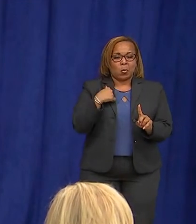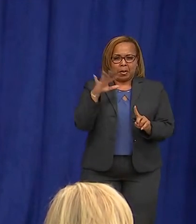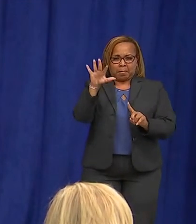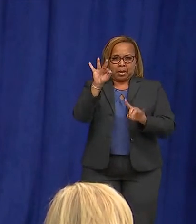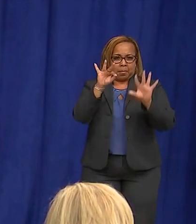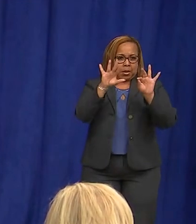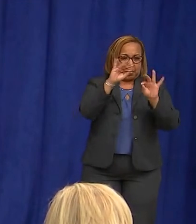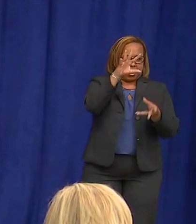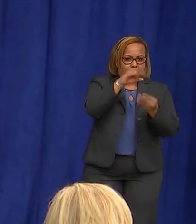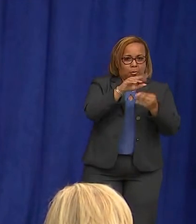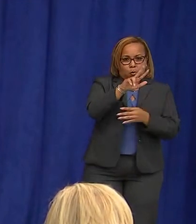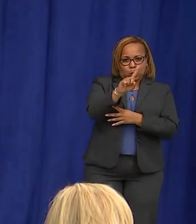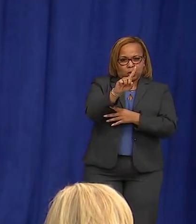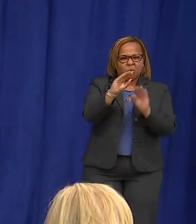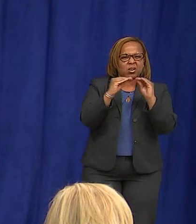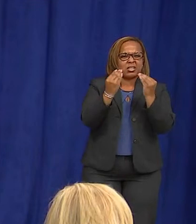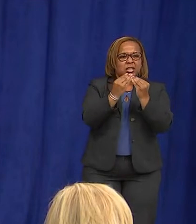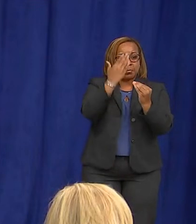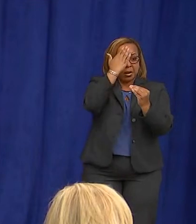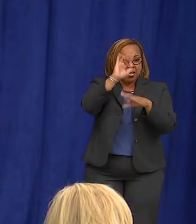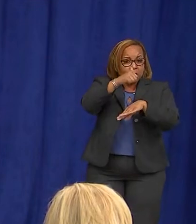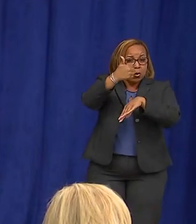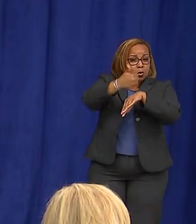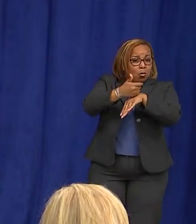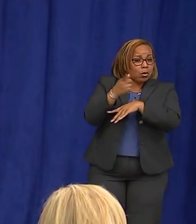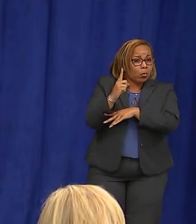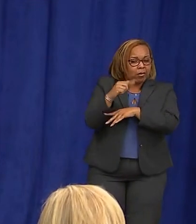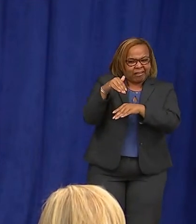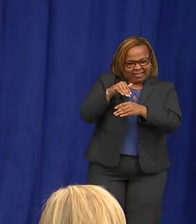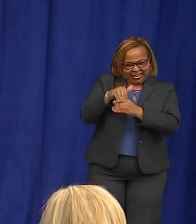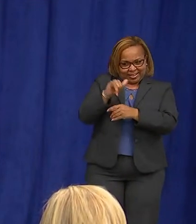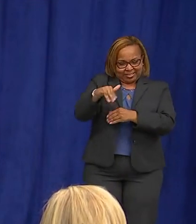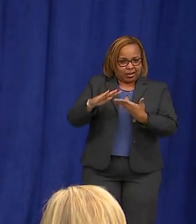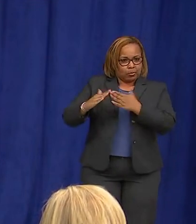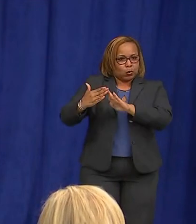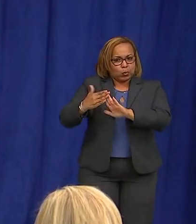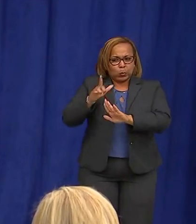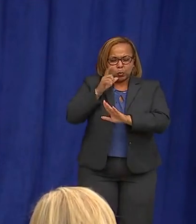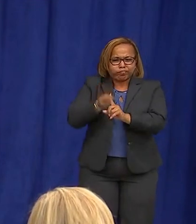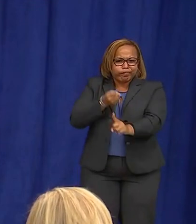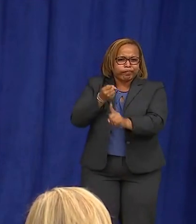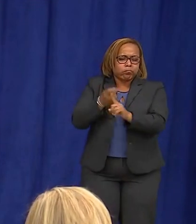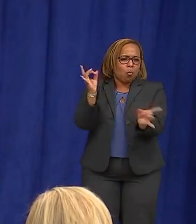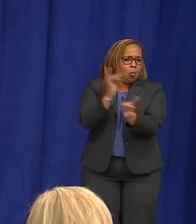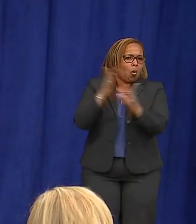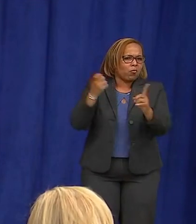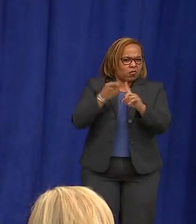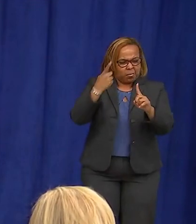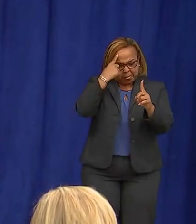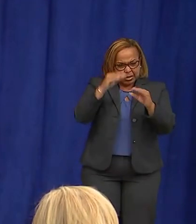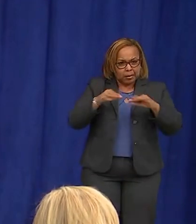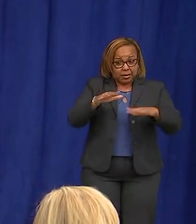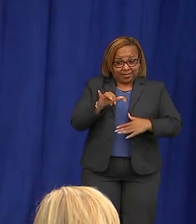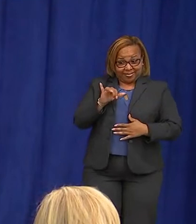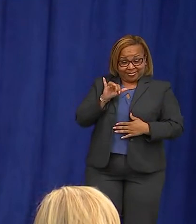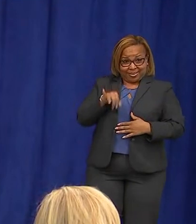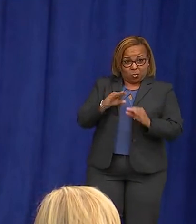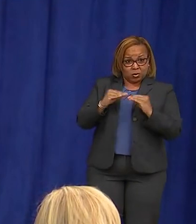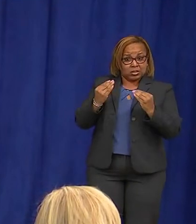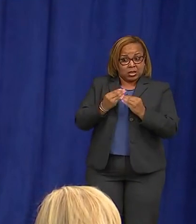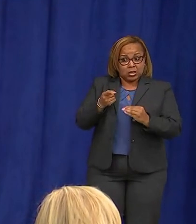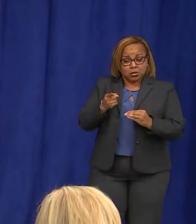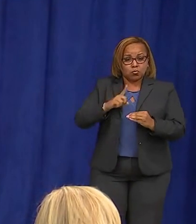31 community-based organizations because they are located in or serve the communities hardest hit by the pandemic, and because these